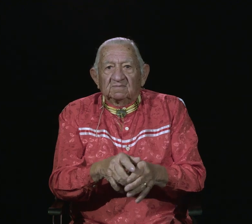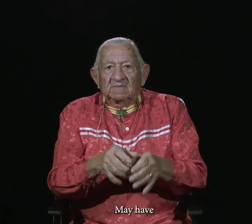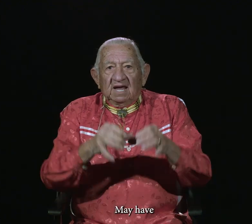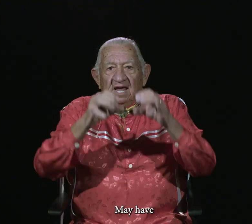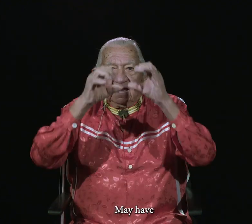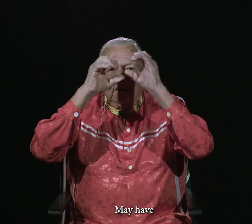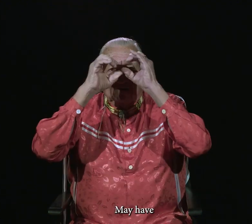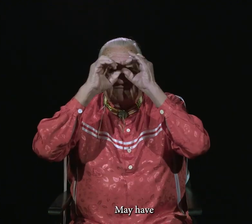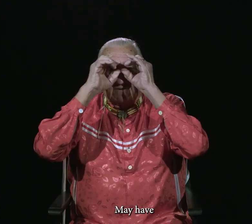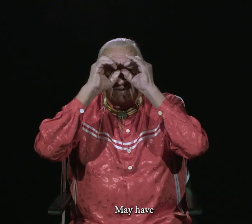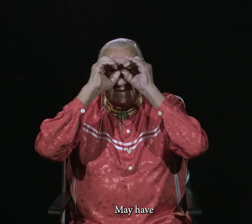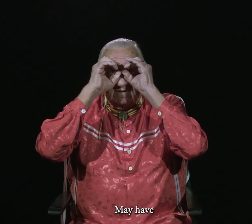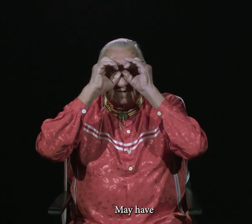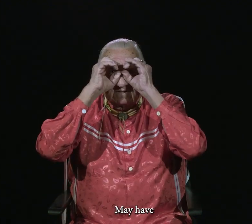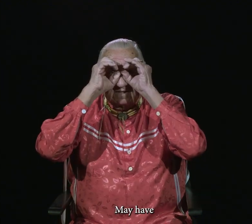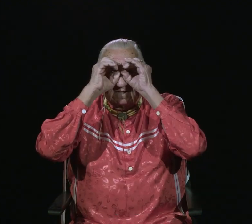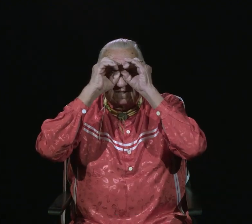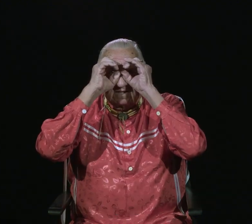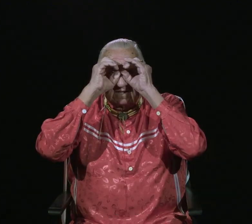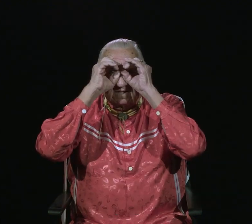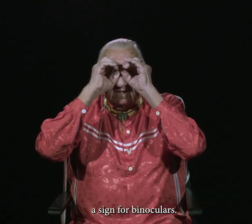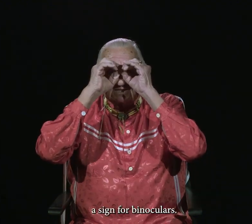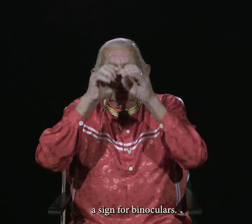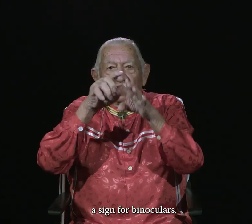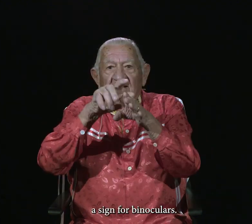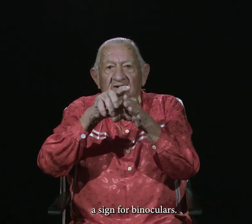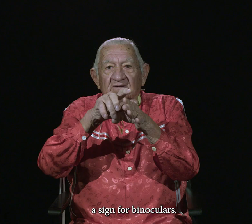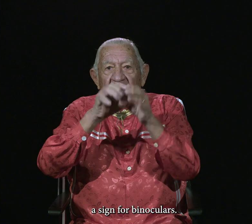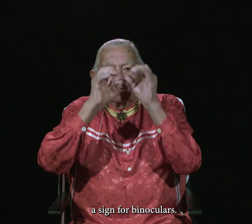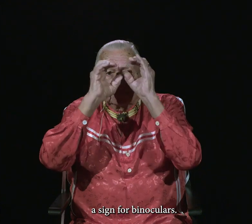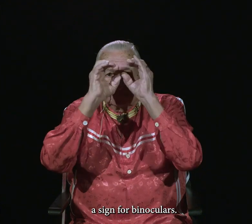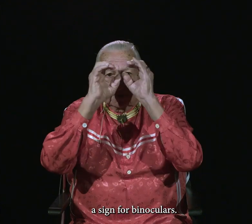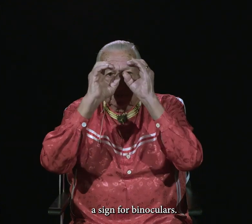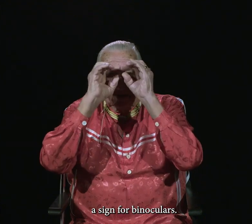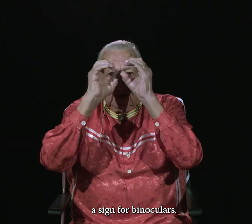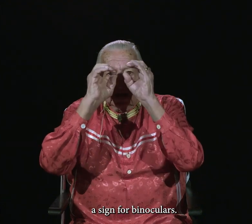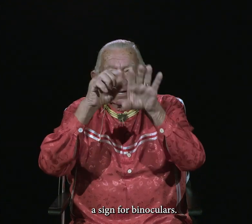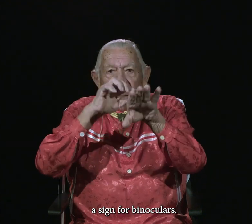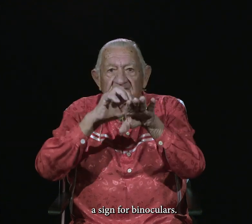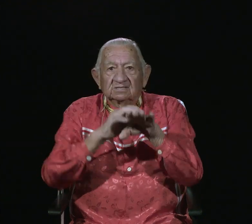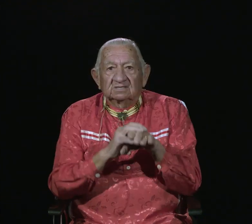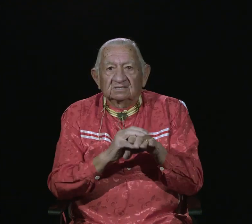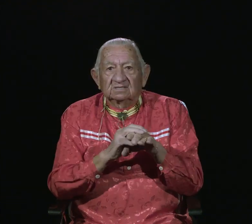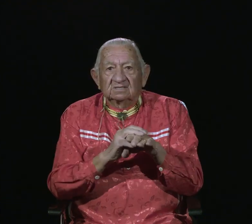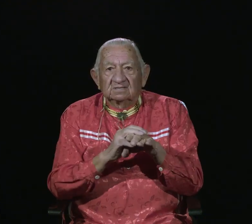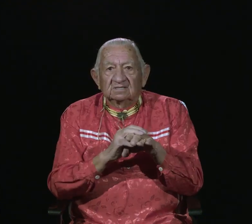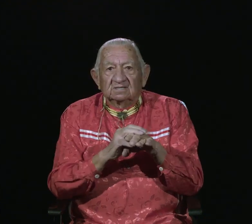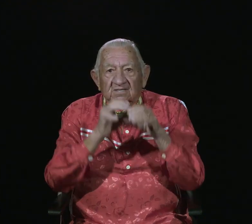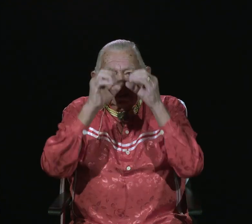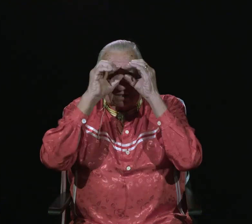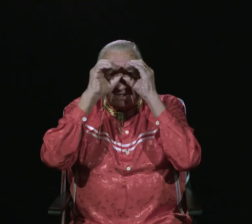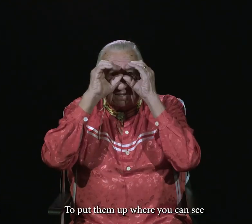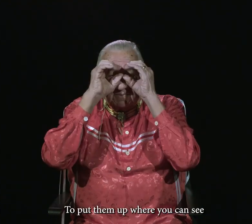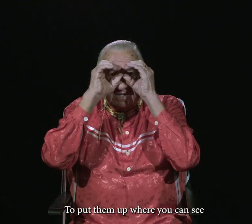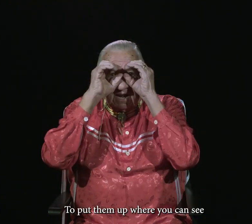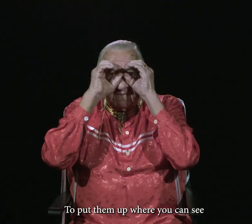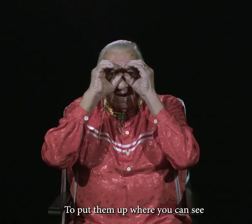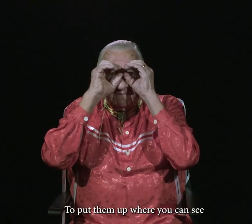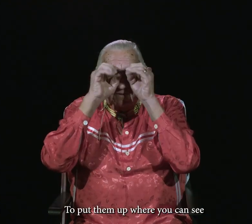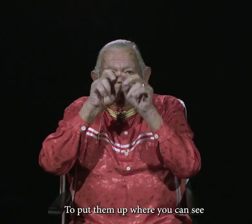May have the sign for binoculars to put them up